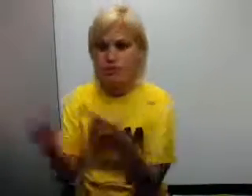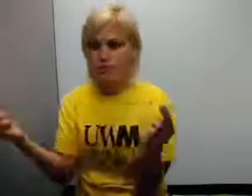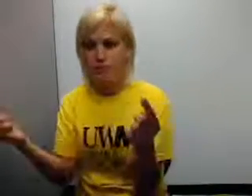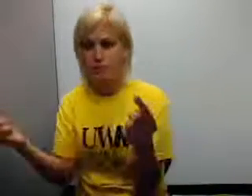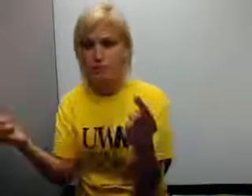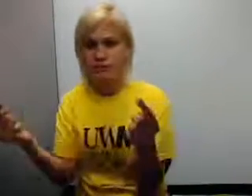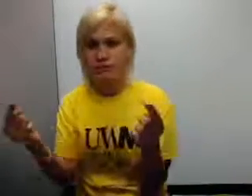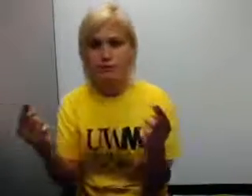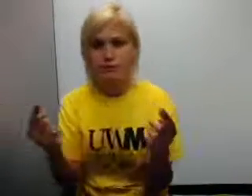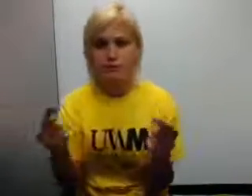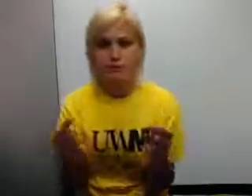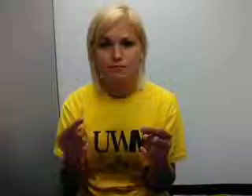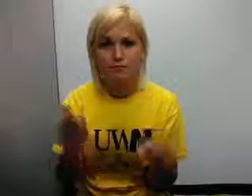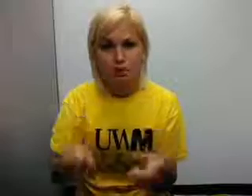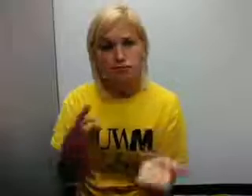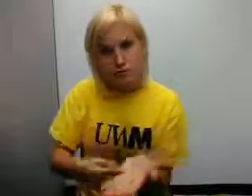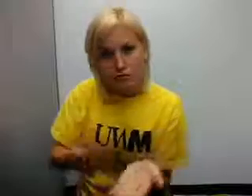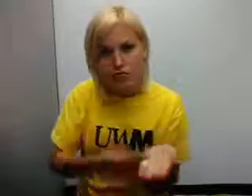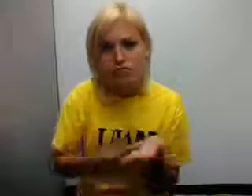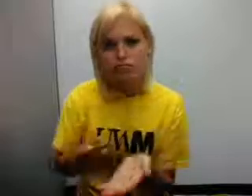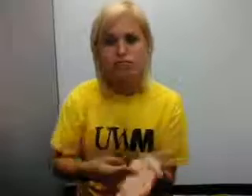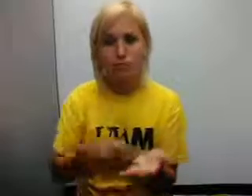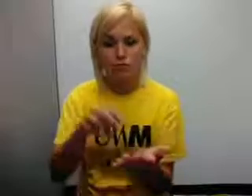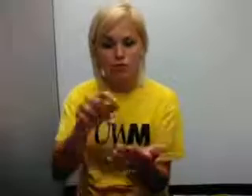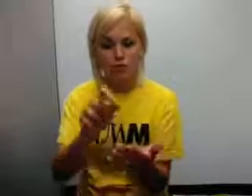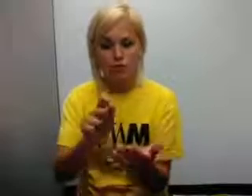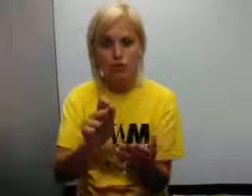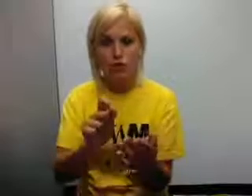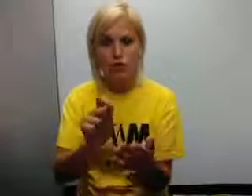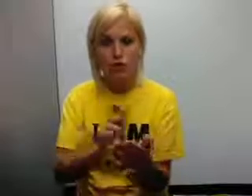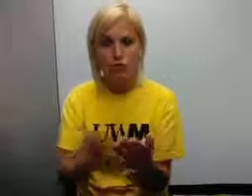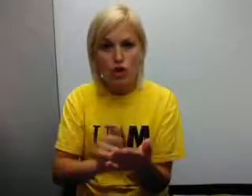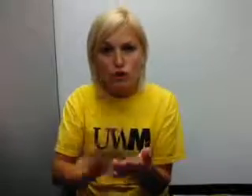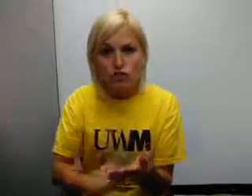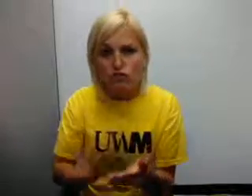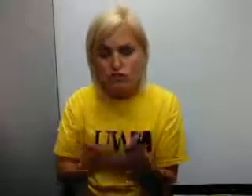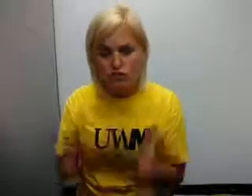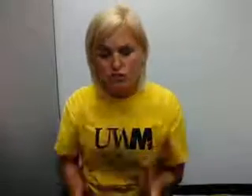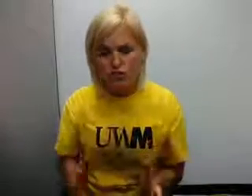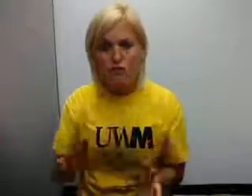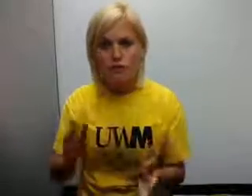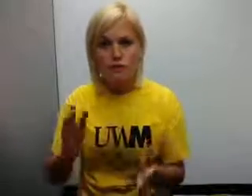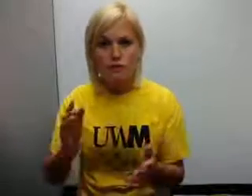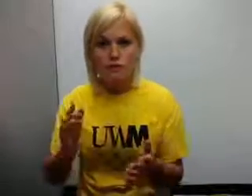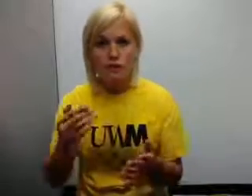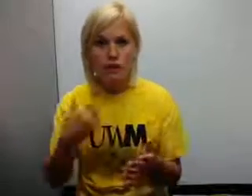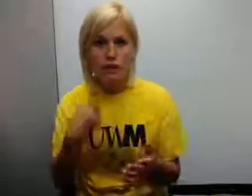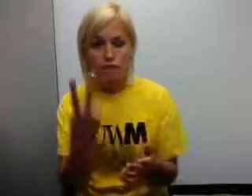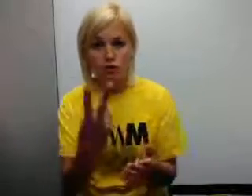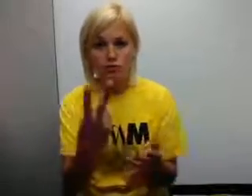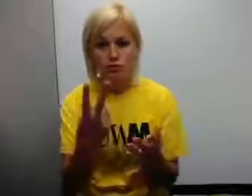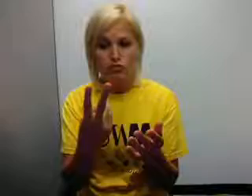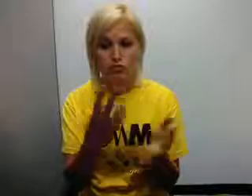discussion. Writers employ two basic organizational techniques when they compare or